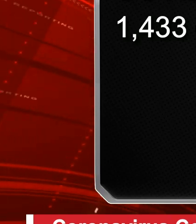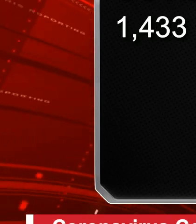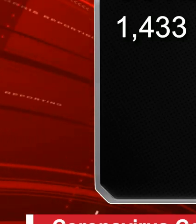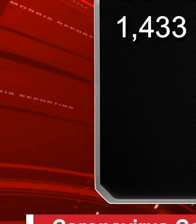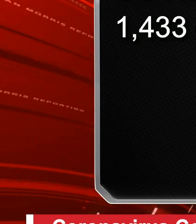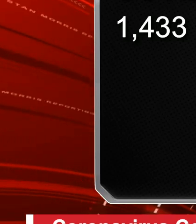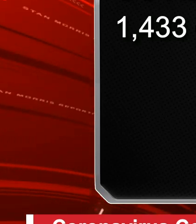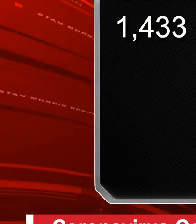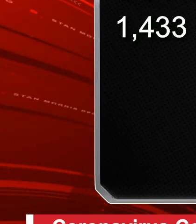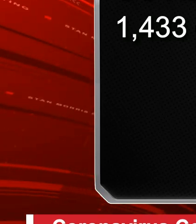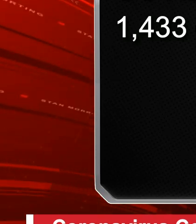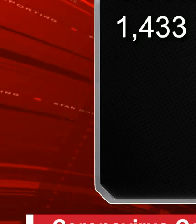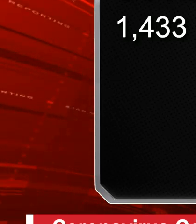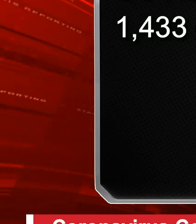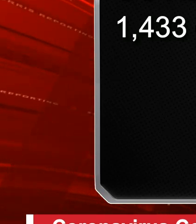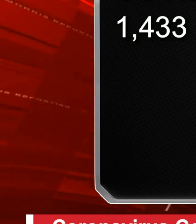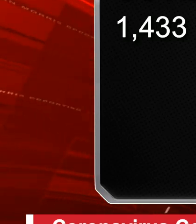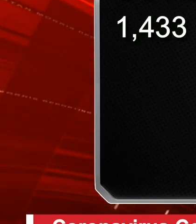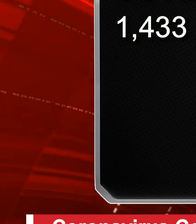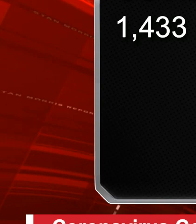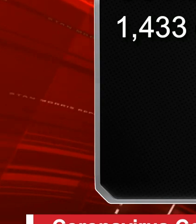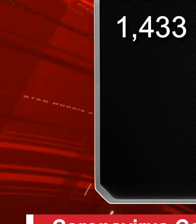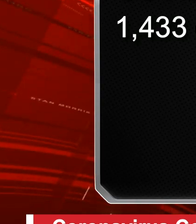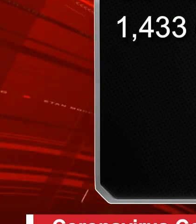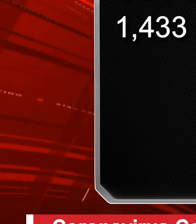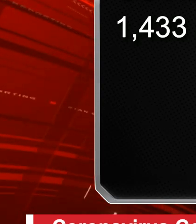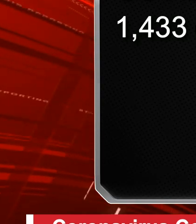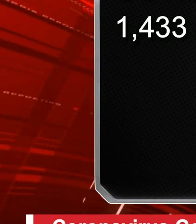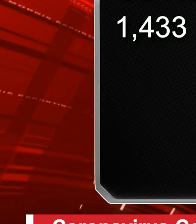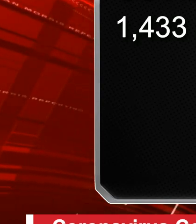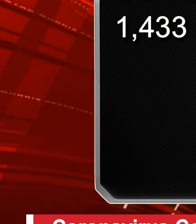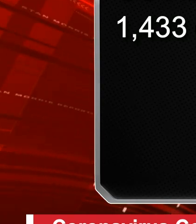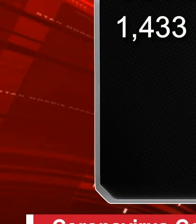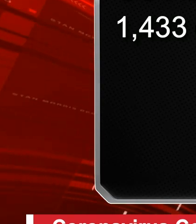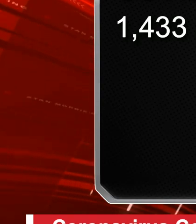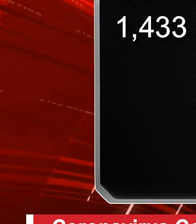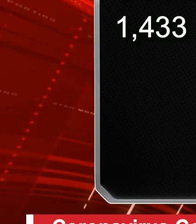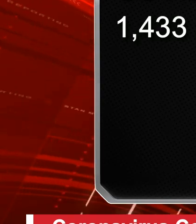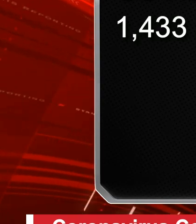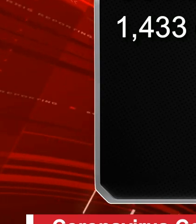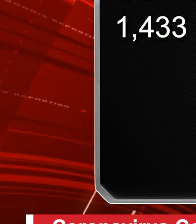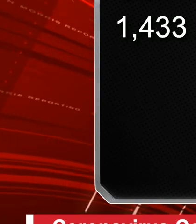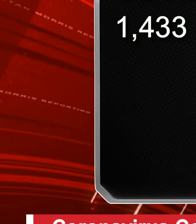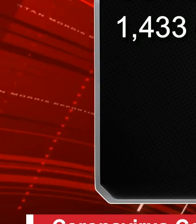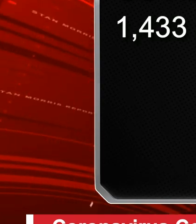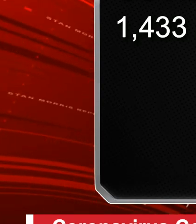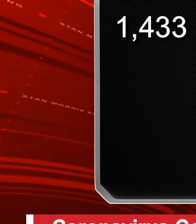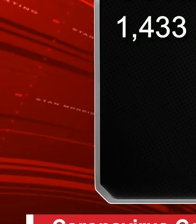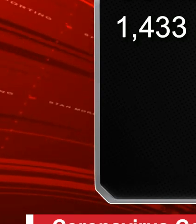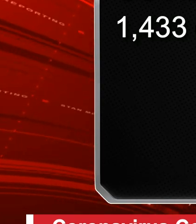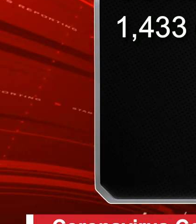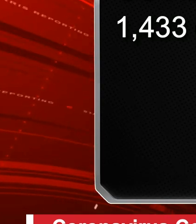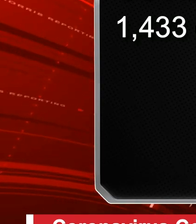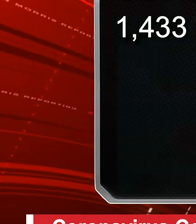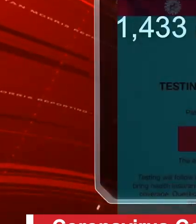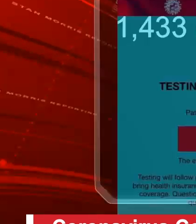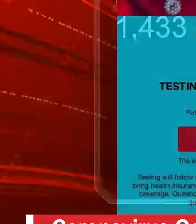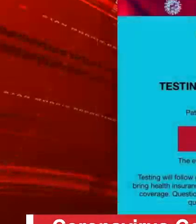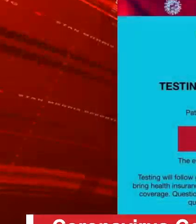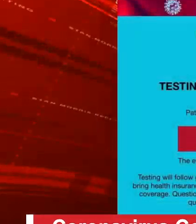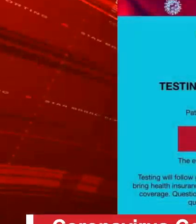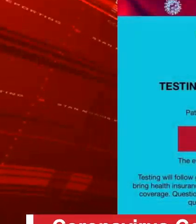so let me just go ahead and retract that now. Areas that have seen higher rates of infections than others, because we wouldn't